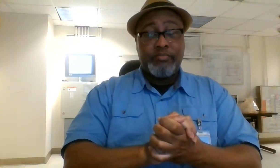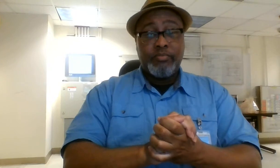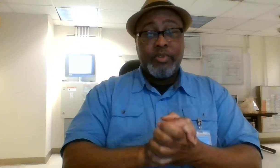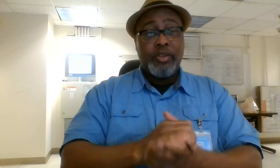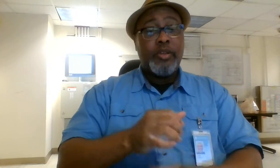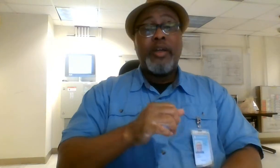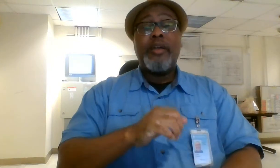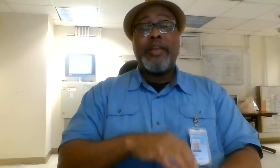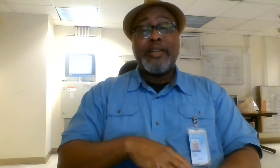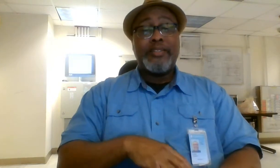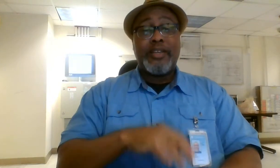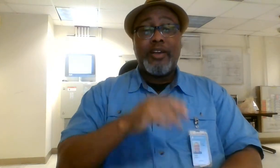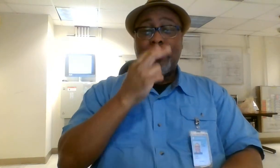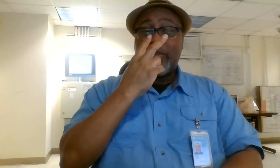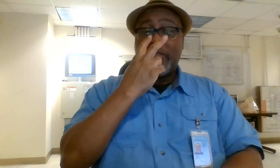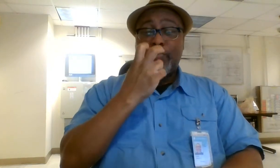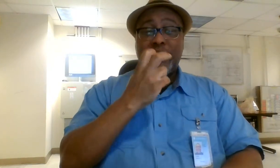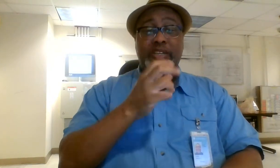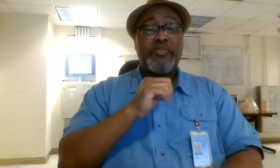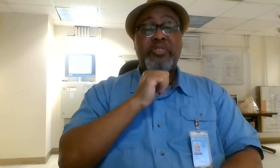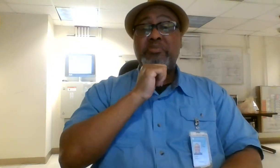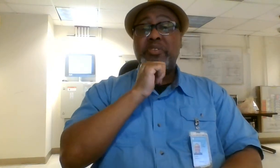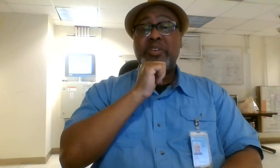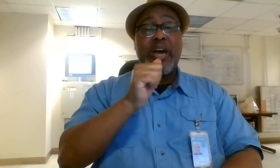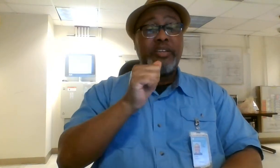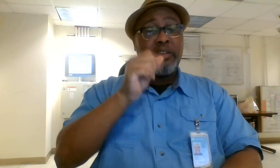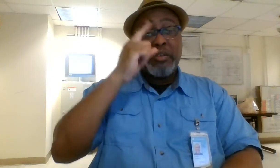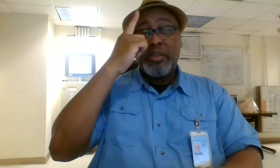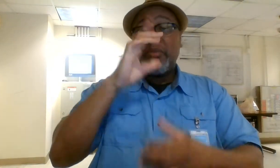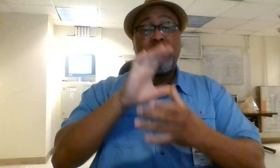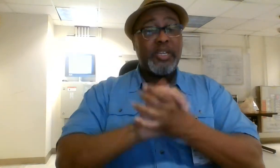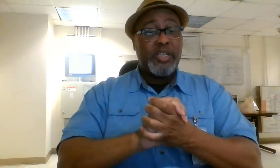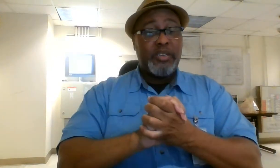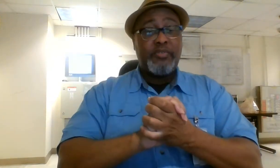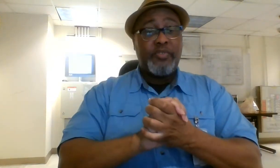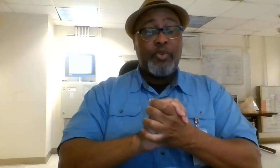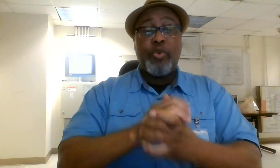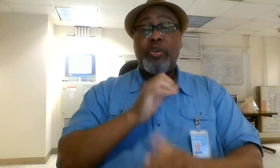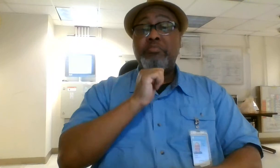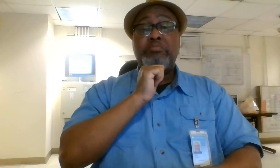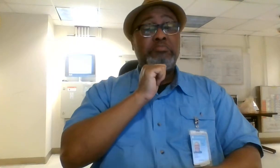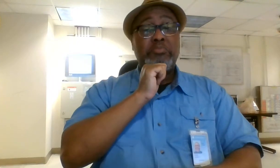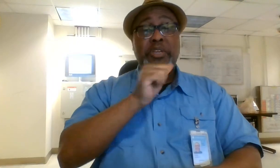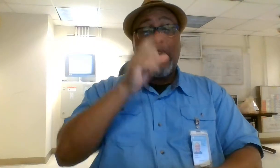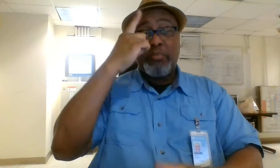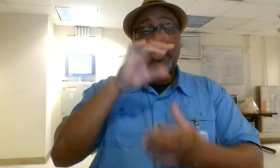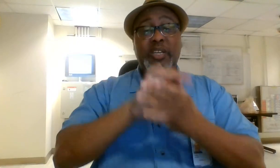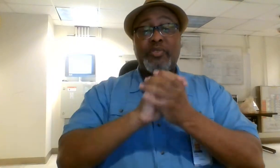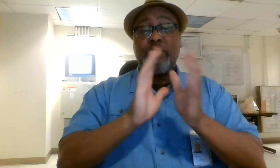That is also disbelief. Not believe. Or not a believer. Believer.